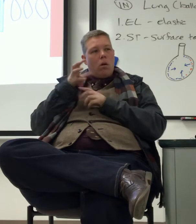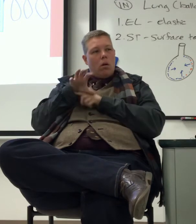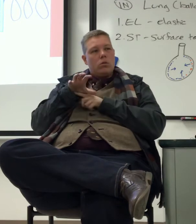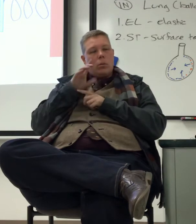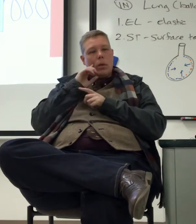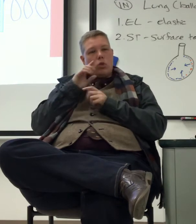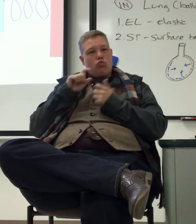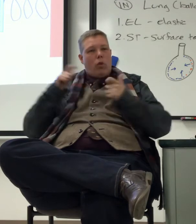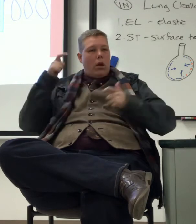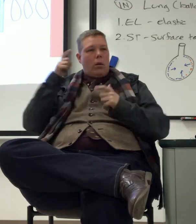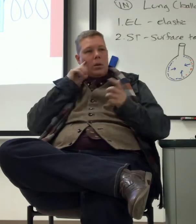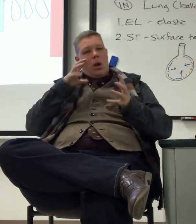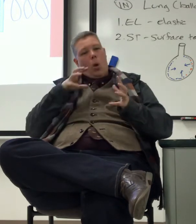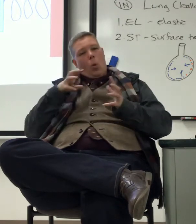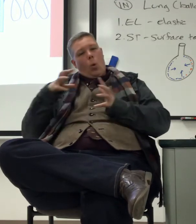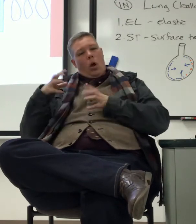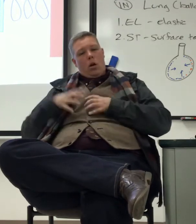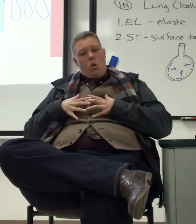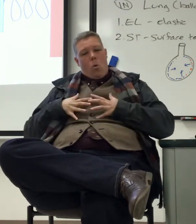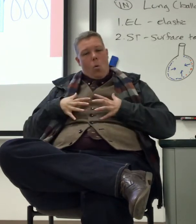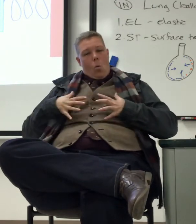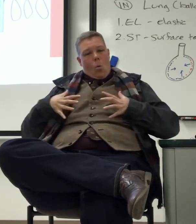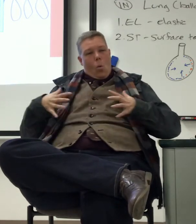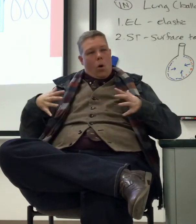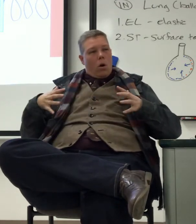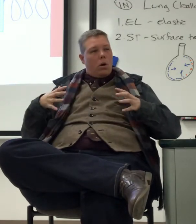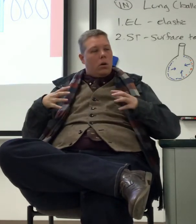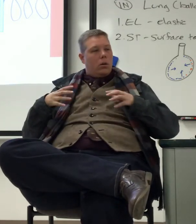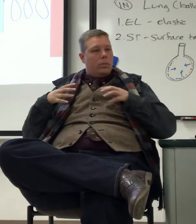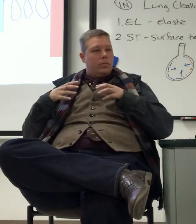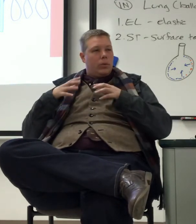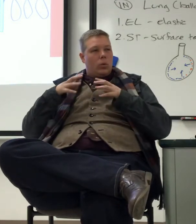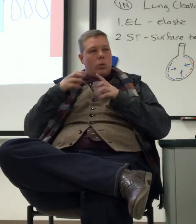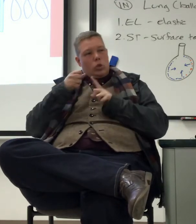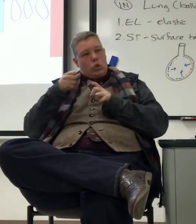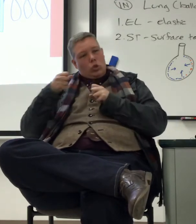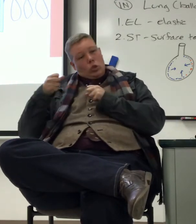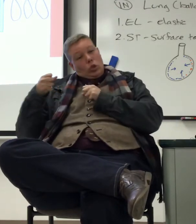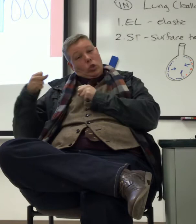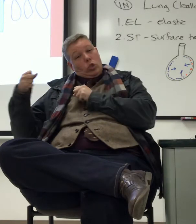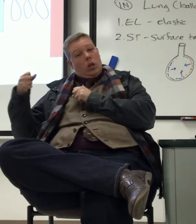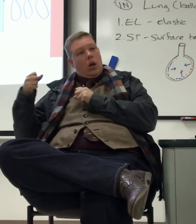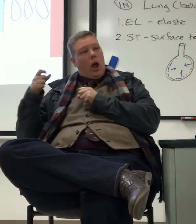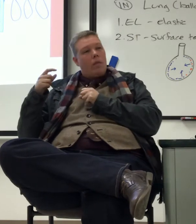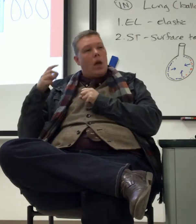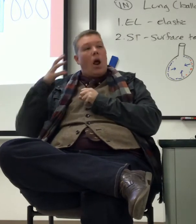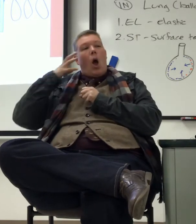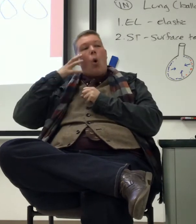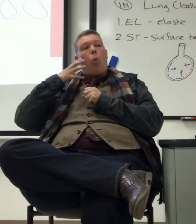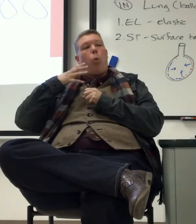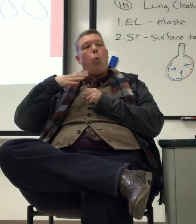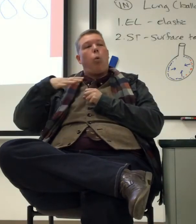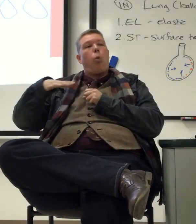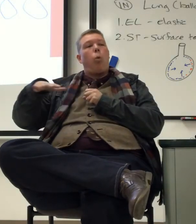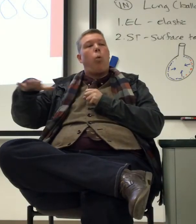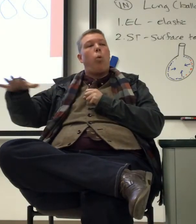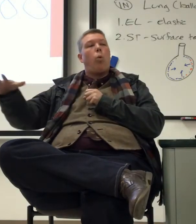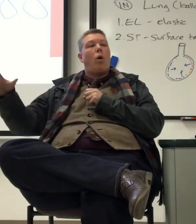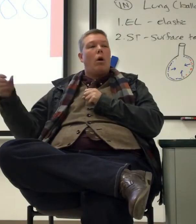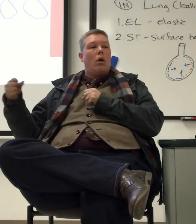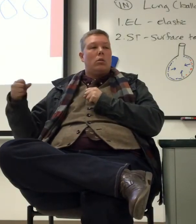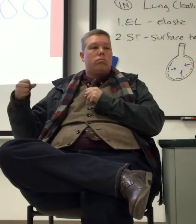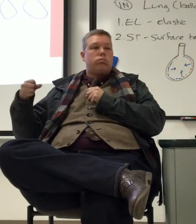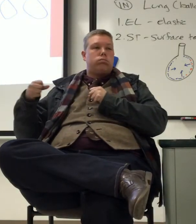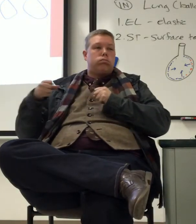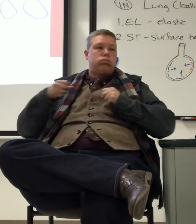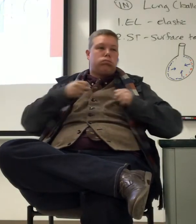it, expanding the volume inside the lung. That draws air into it. But then when you take a breath out, the lung wall